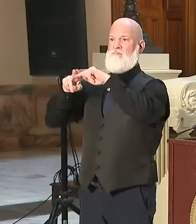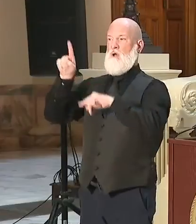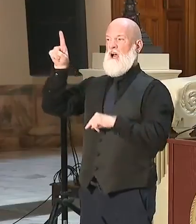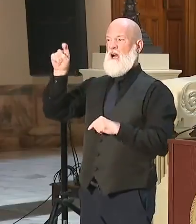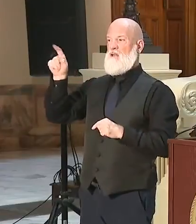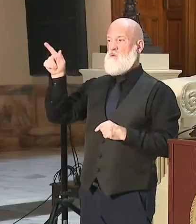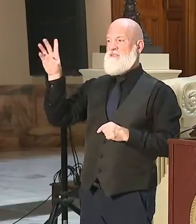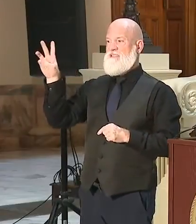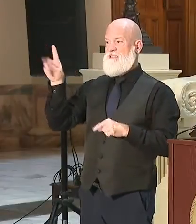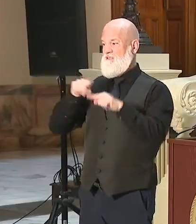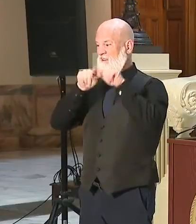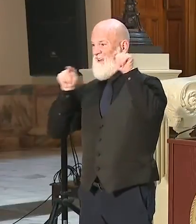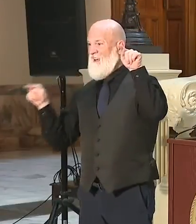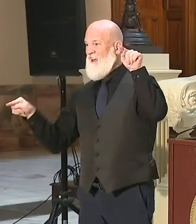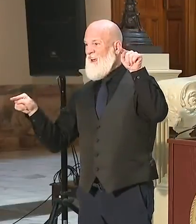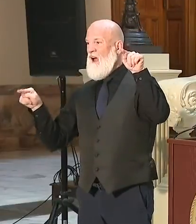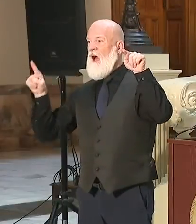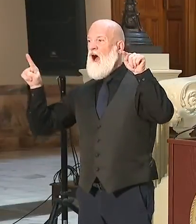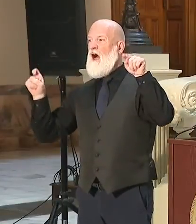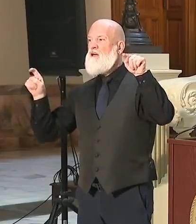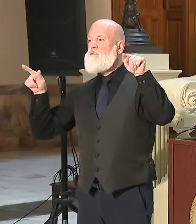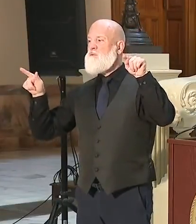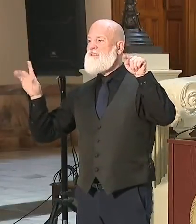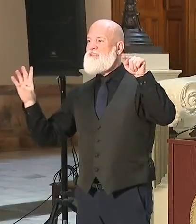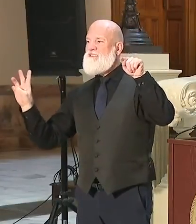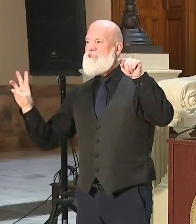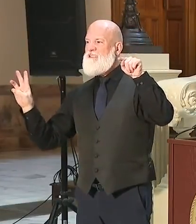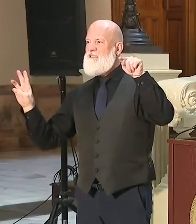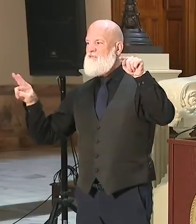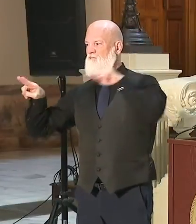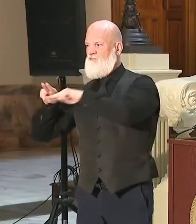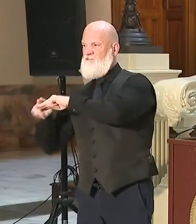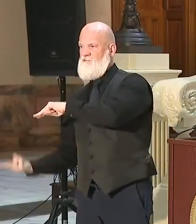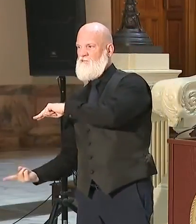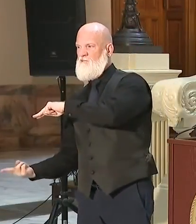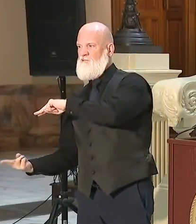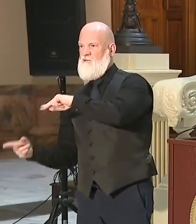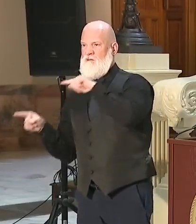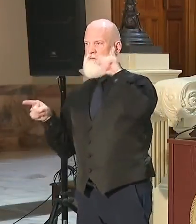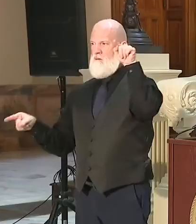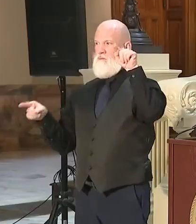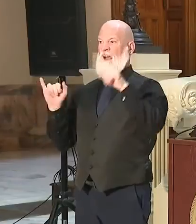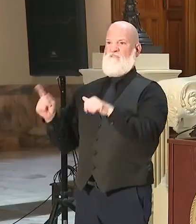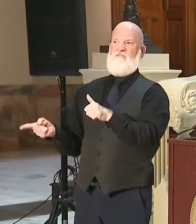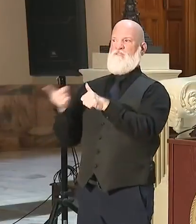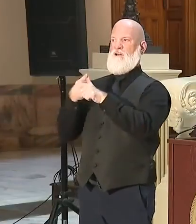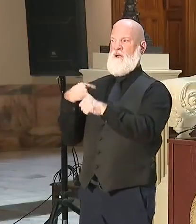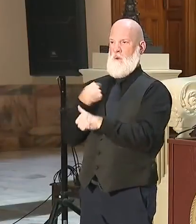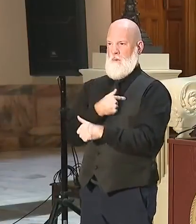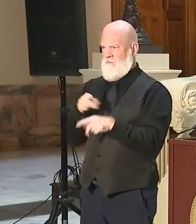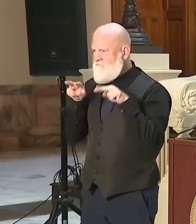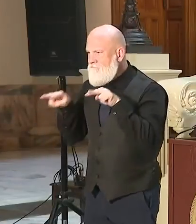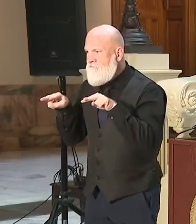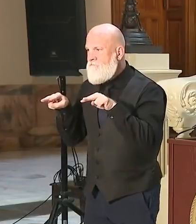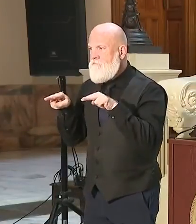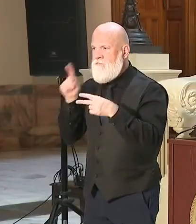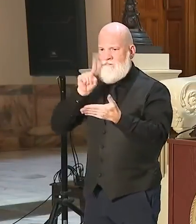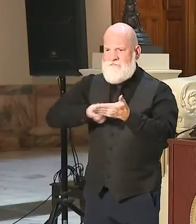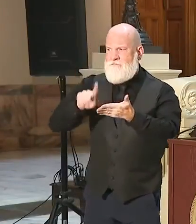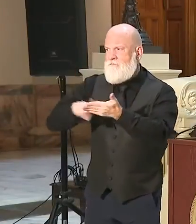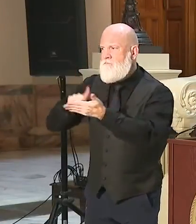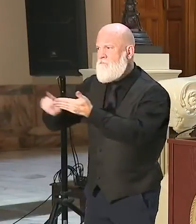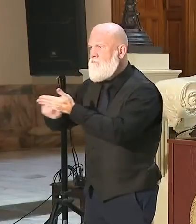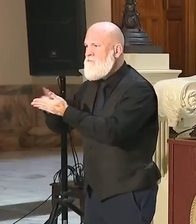from that was the first thing they found. Then, while they were on site at State Farm Arena, they discovered there was a box of